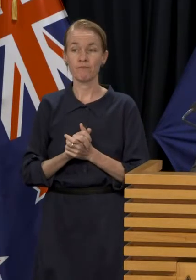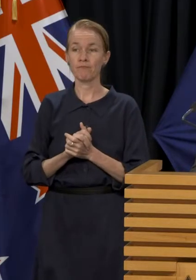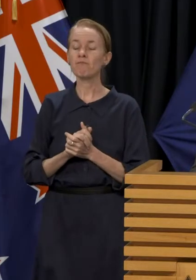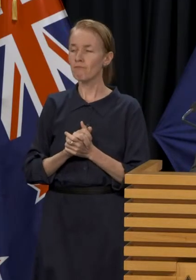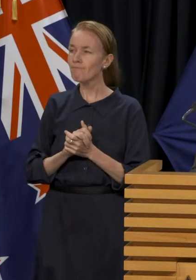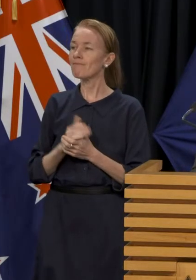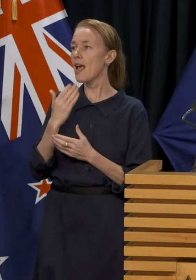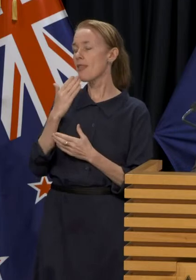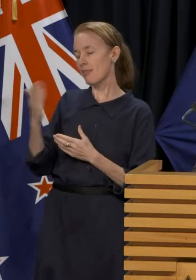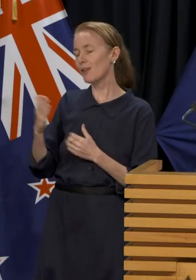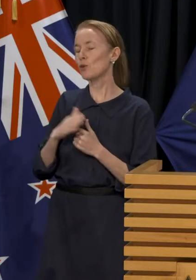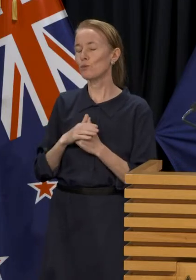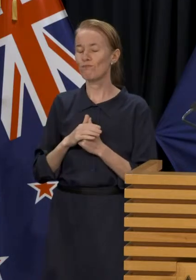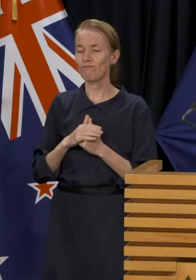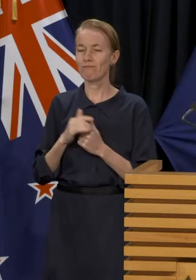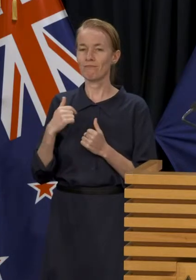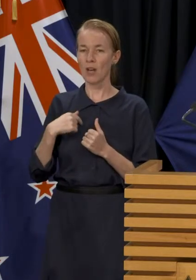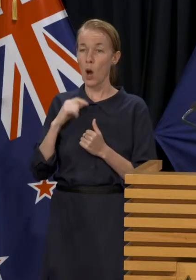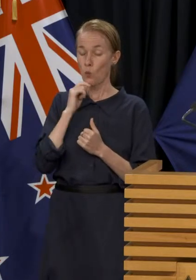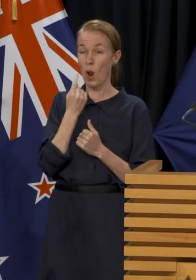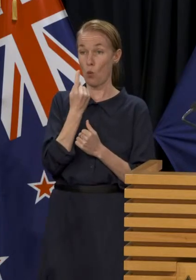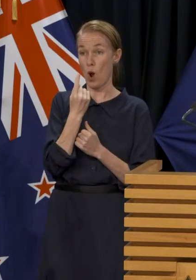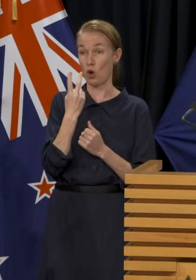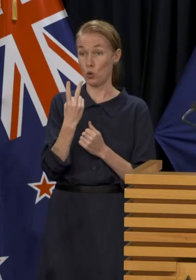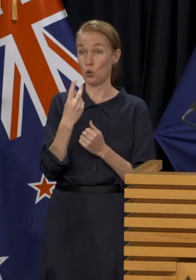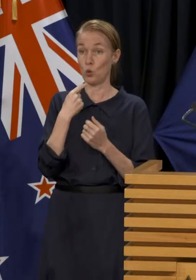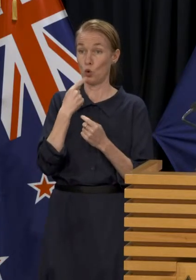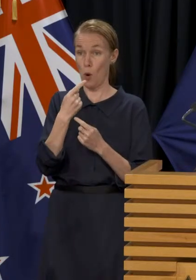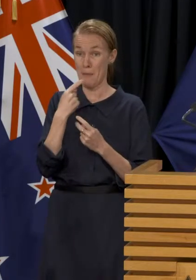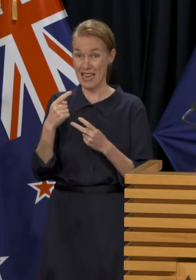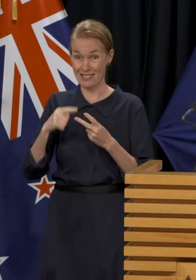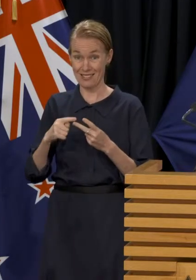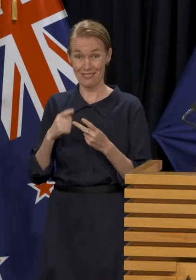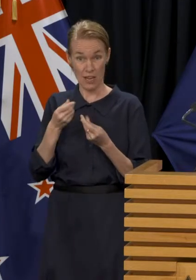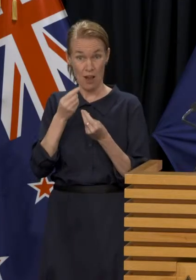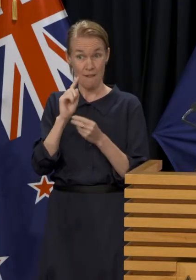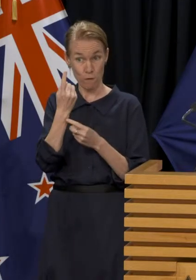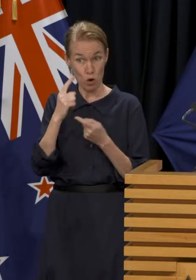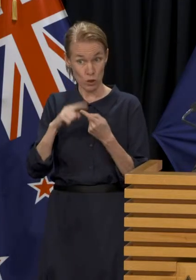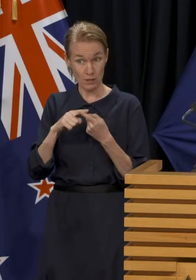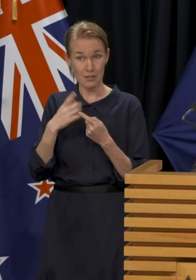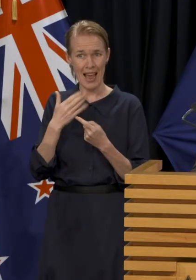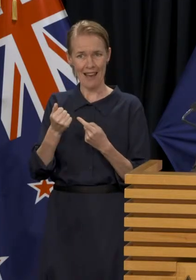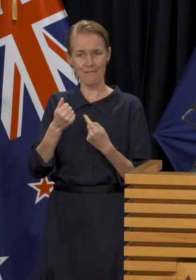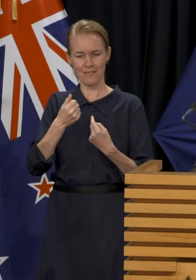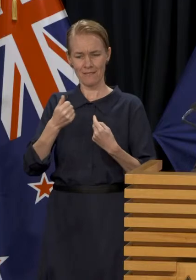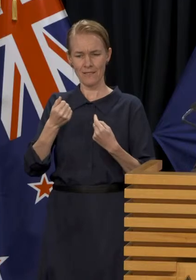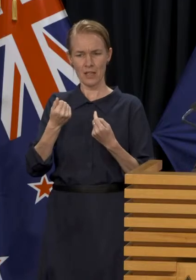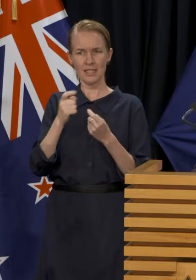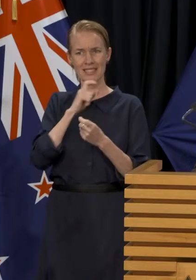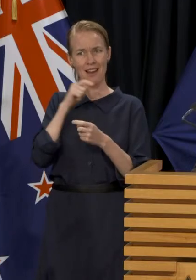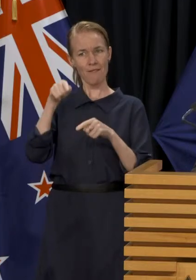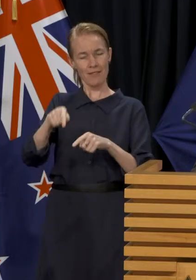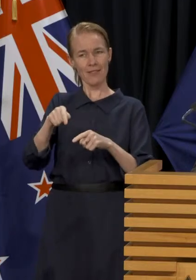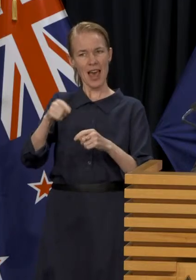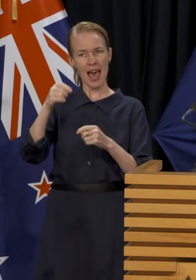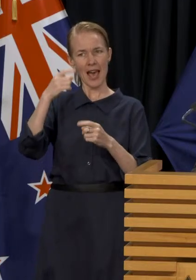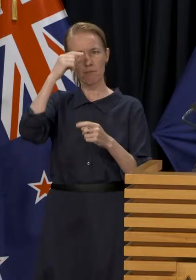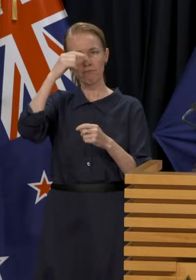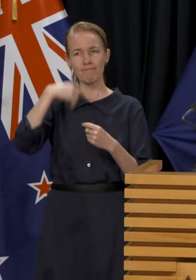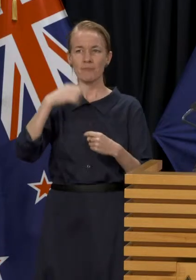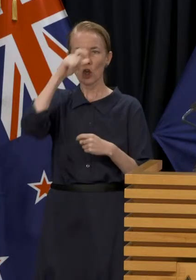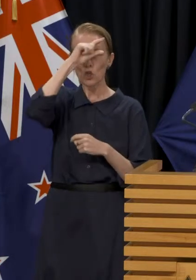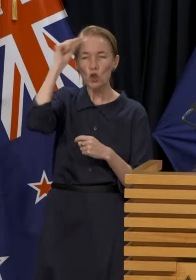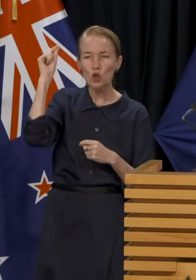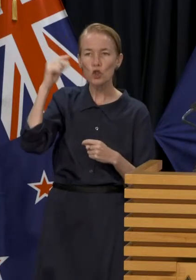couple of comments, thanks, Minister. First of all, there are health staff on site 24/7, of course, and my sense is, again, having